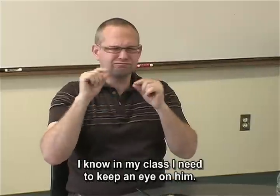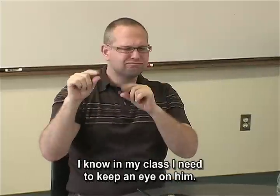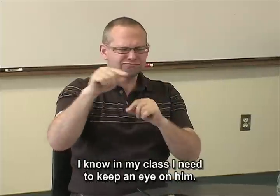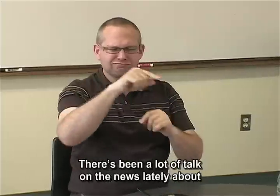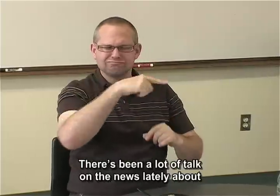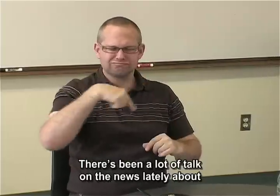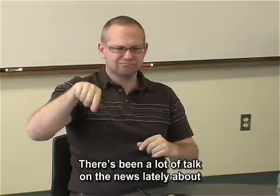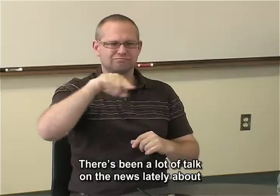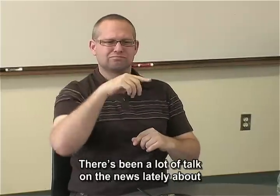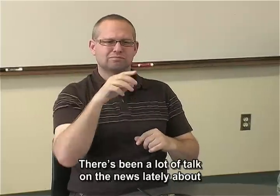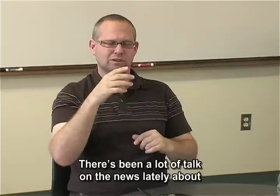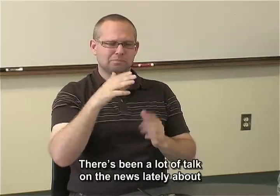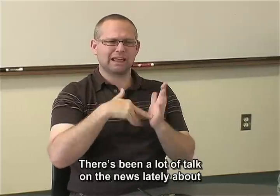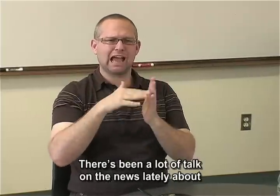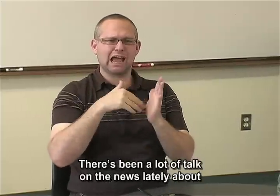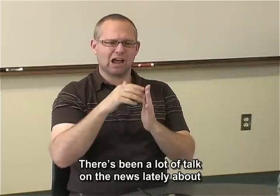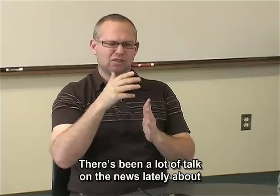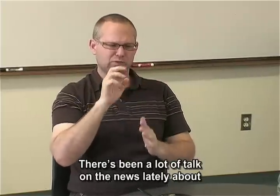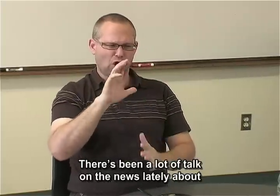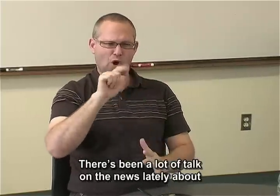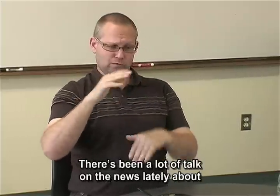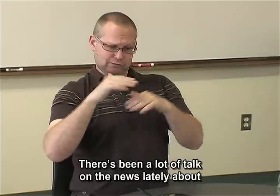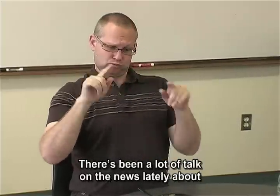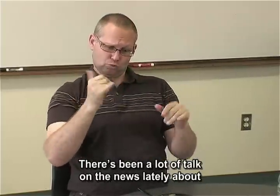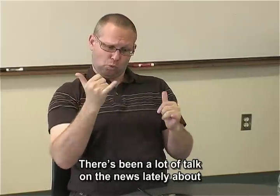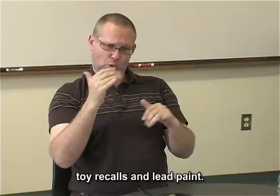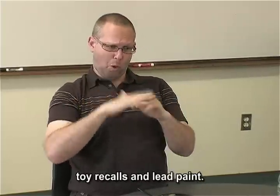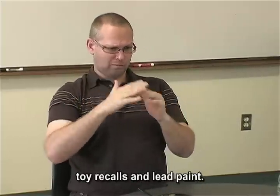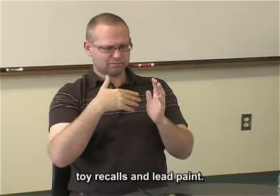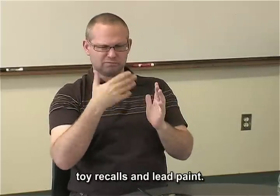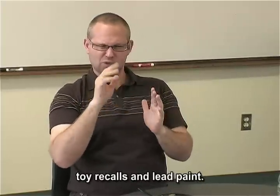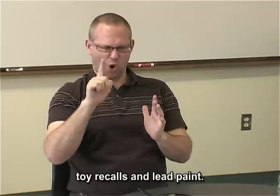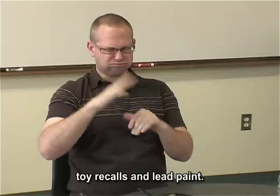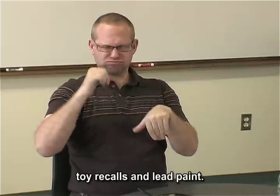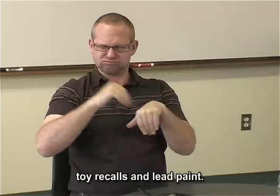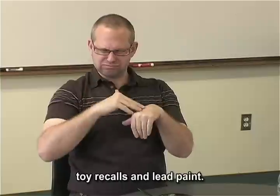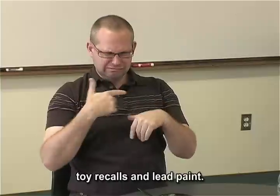There's been a lot of talk on the news lately about toy recalls and lead paint.